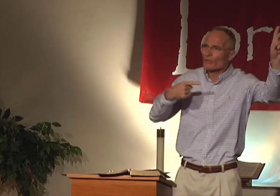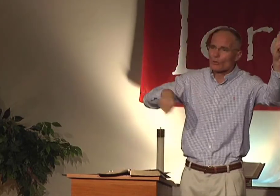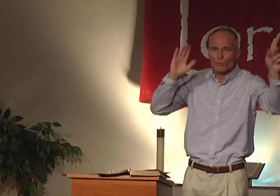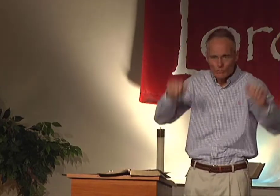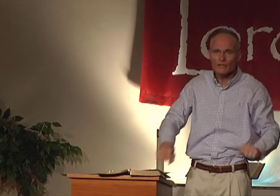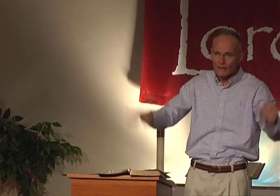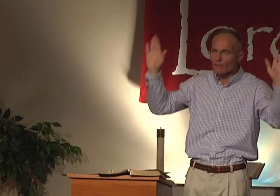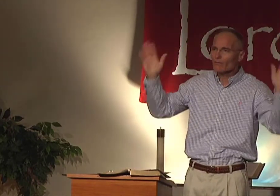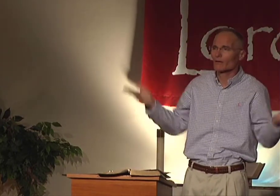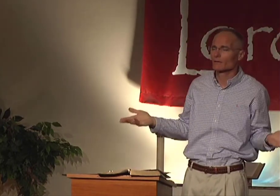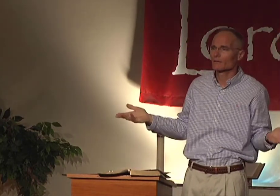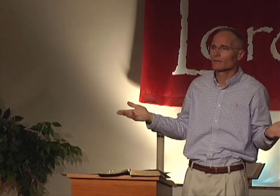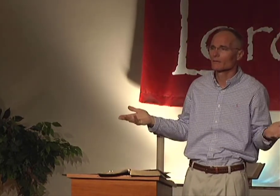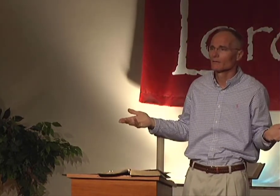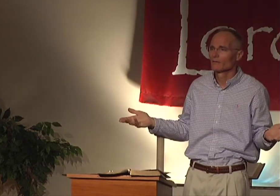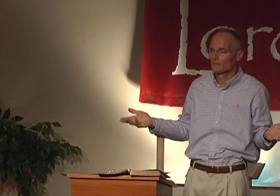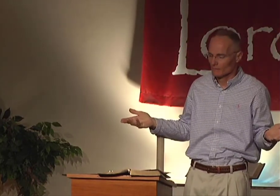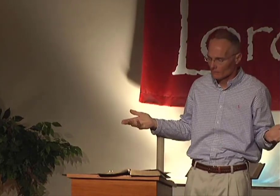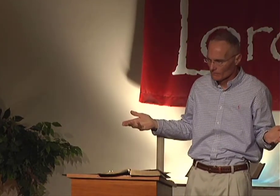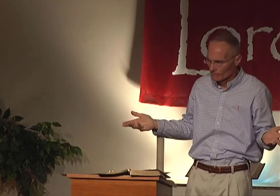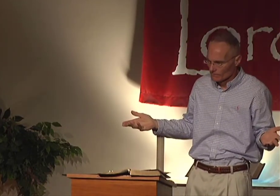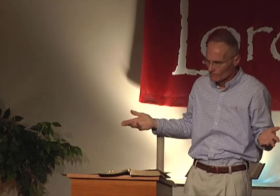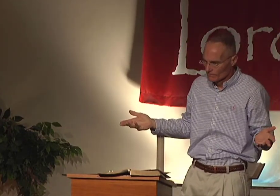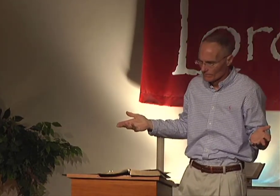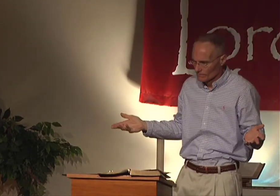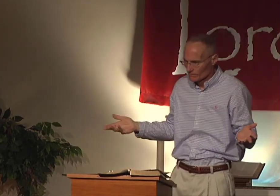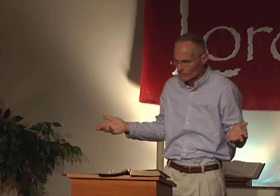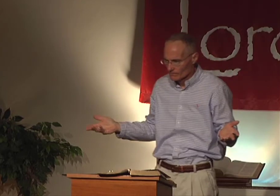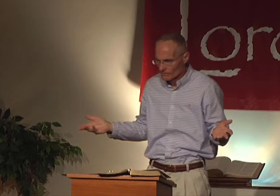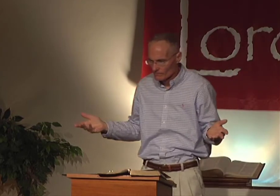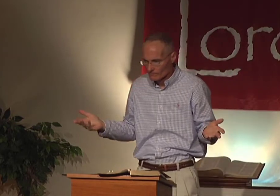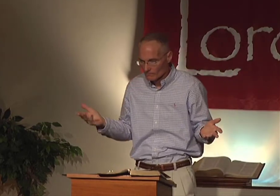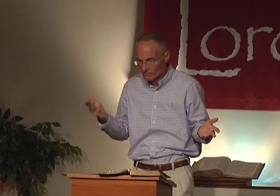you want to follow me, you have to sacrifice.